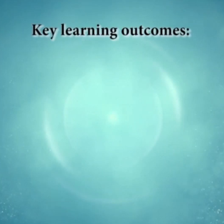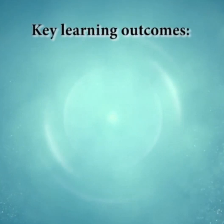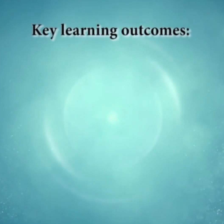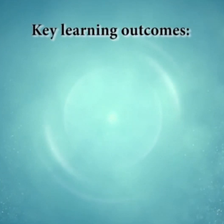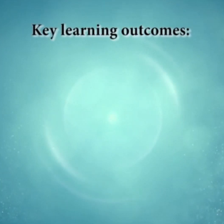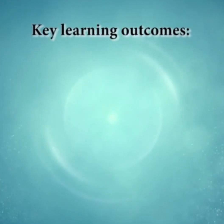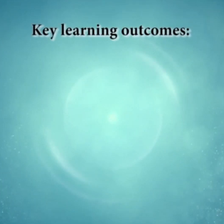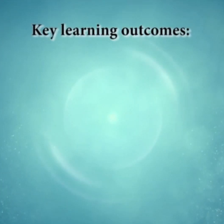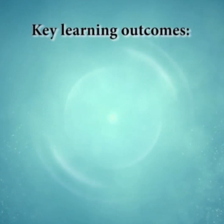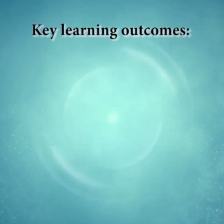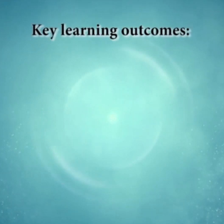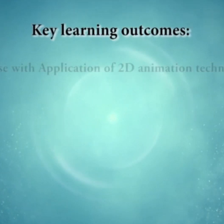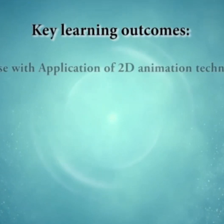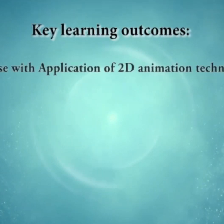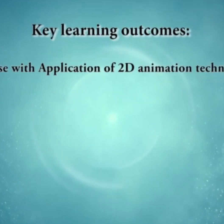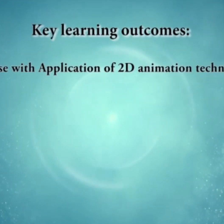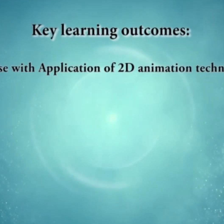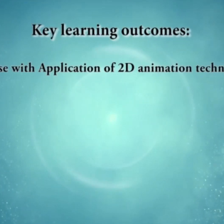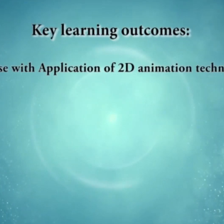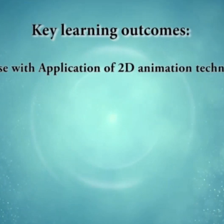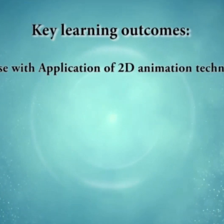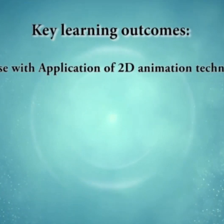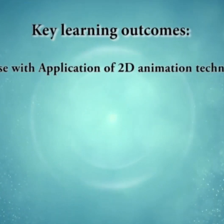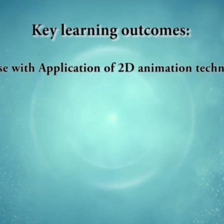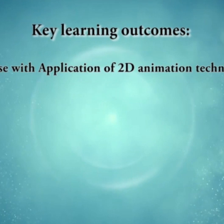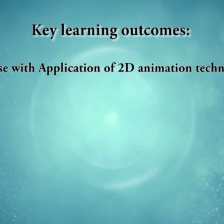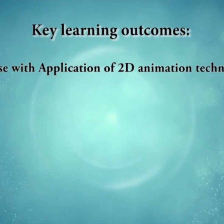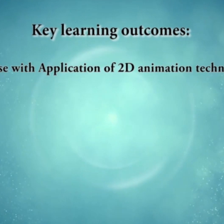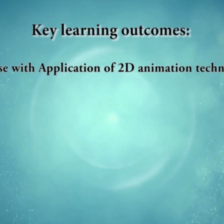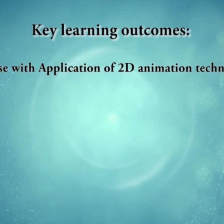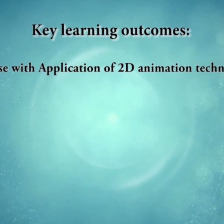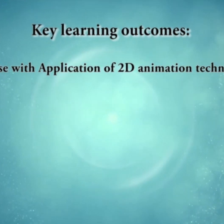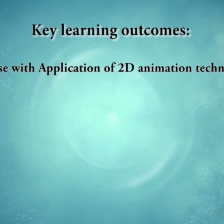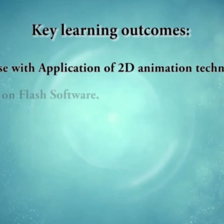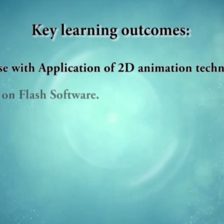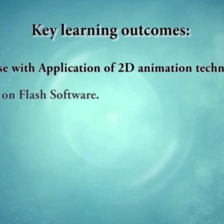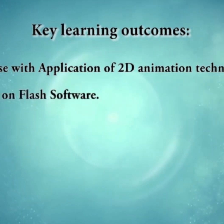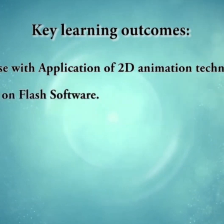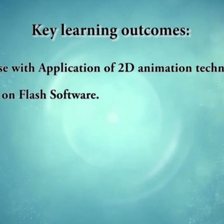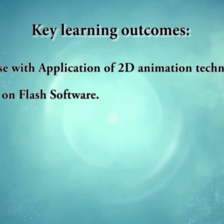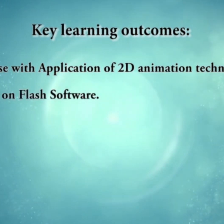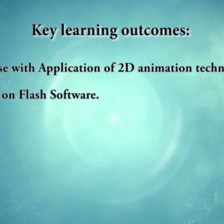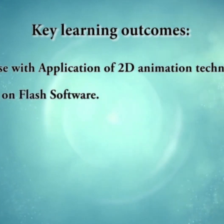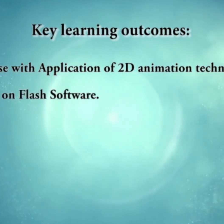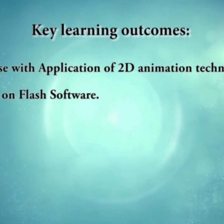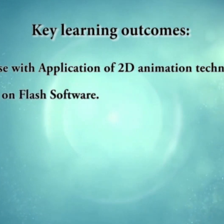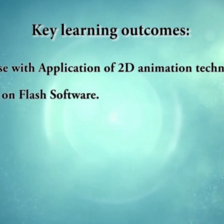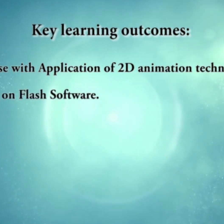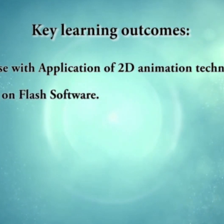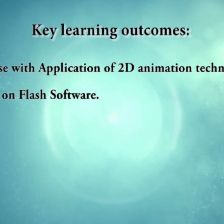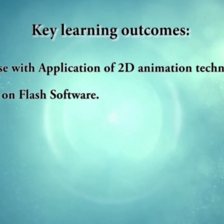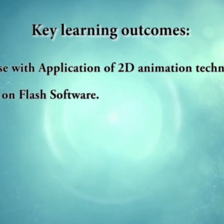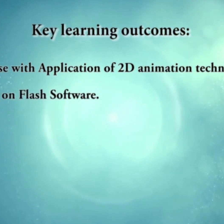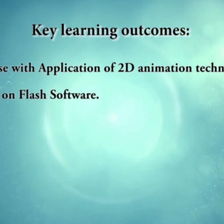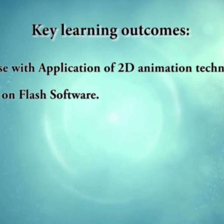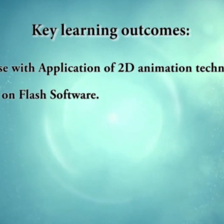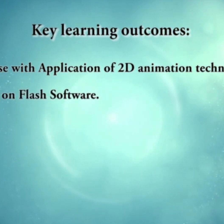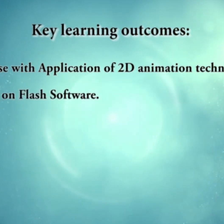Key learning outcomes: familiarize with application of 2D animation techniques.